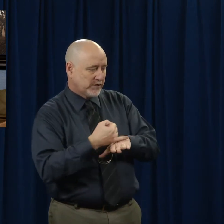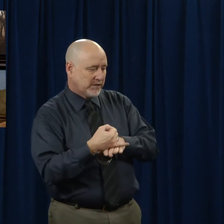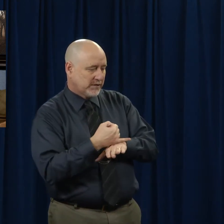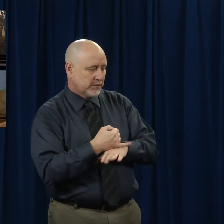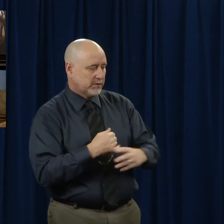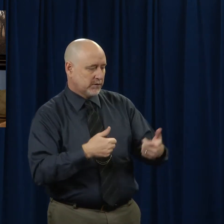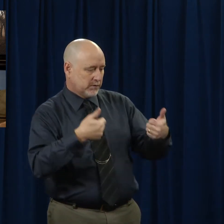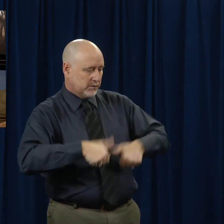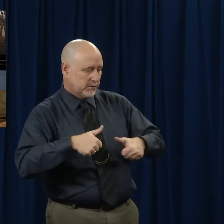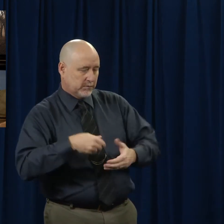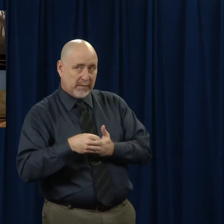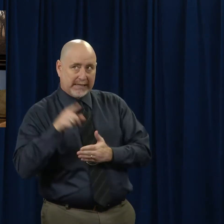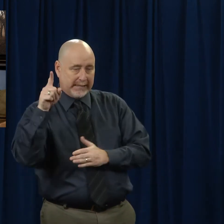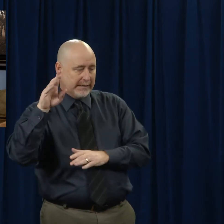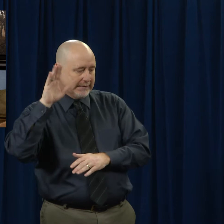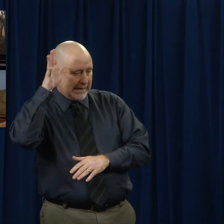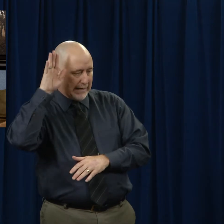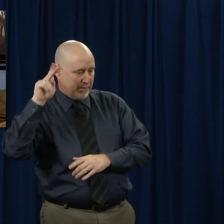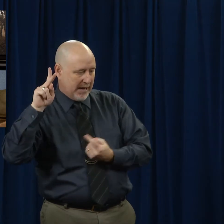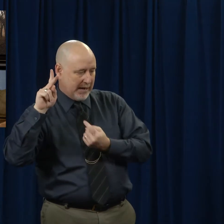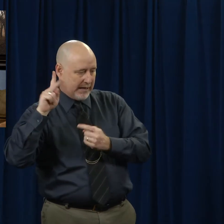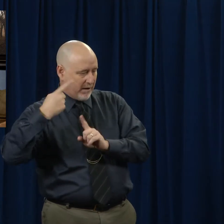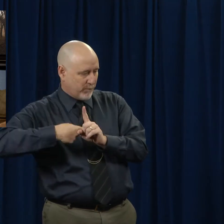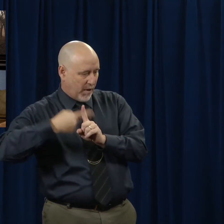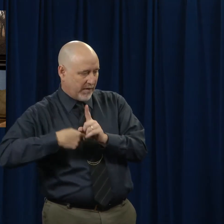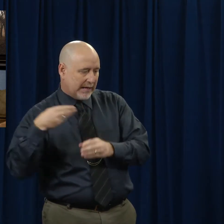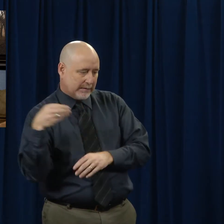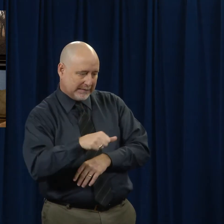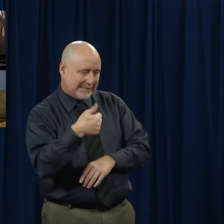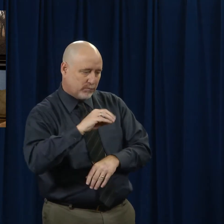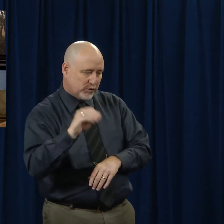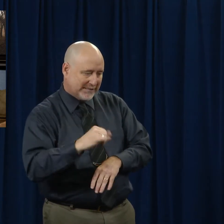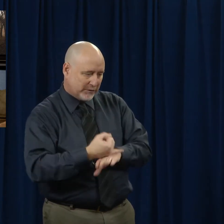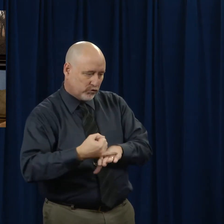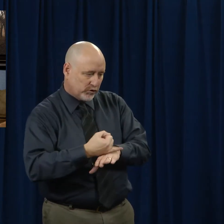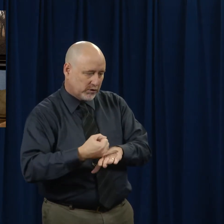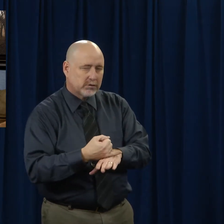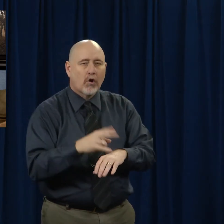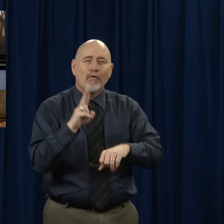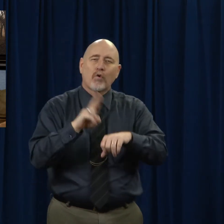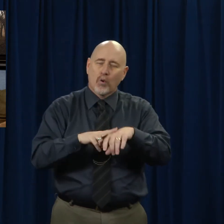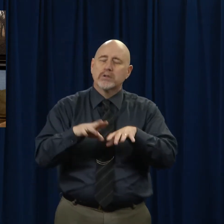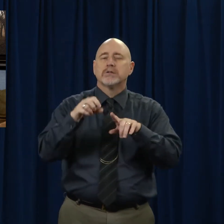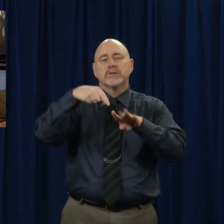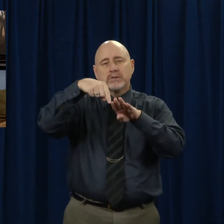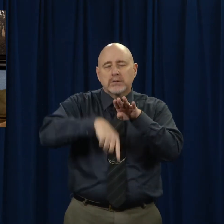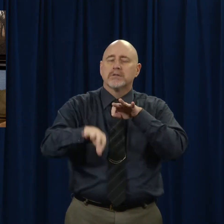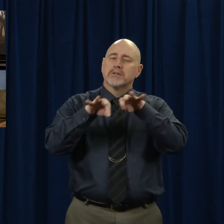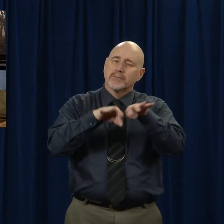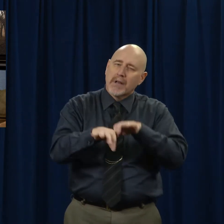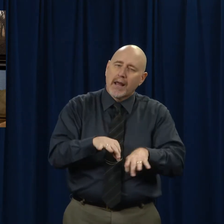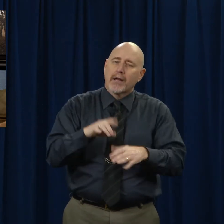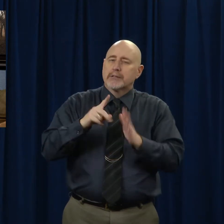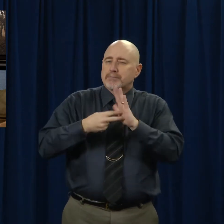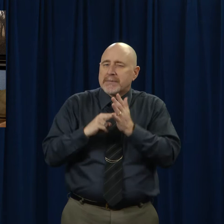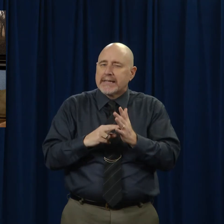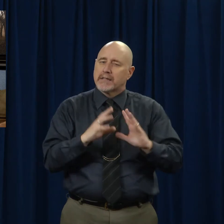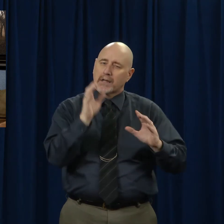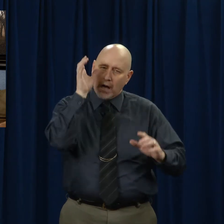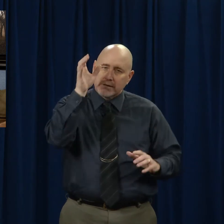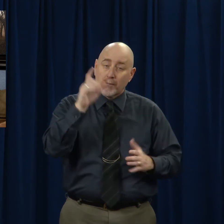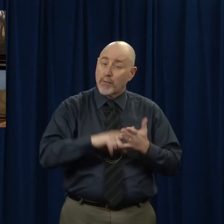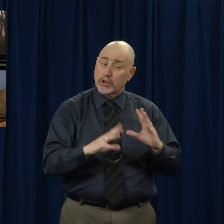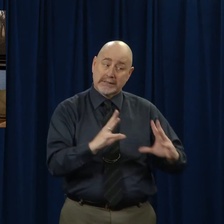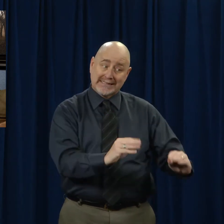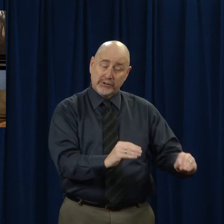interest on whatever money you have in the daddy bank each month. Now, of course, you'll explain that. Of course, you'll make them understand.